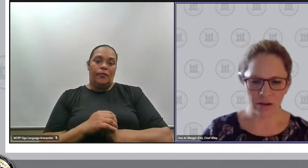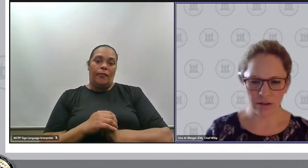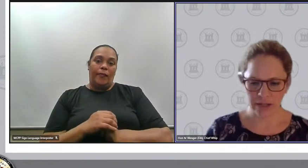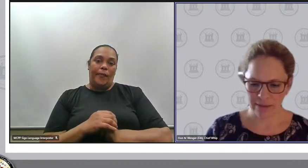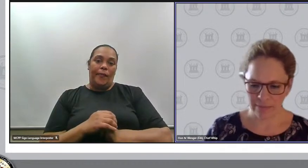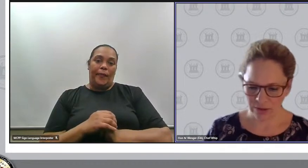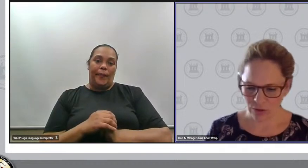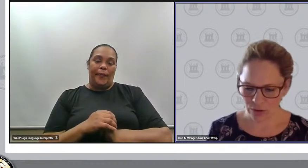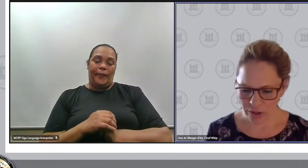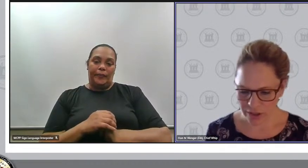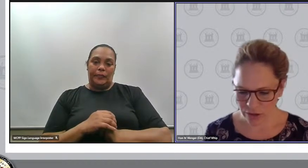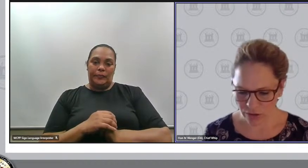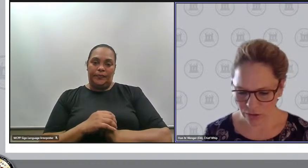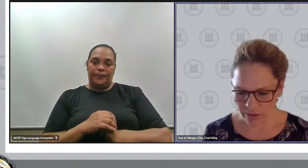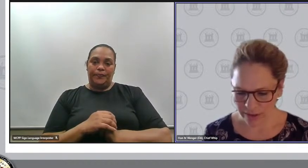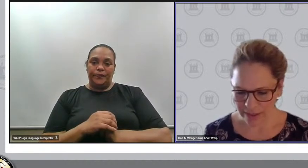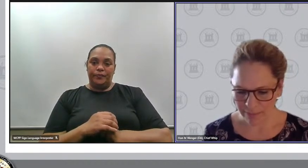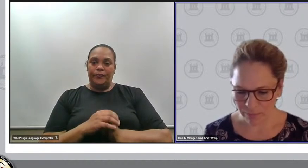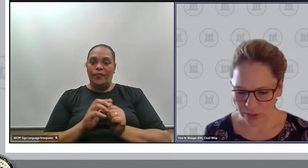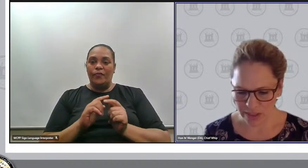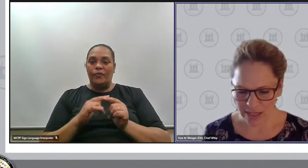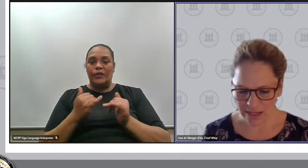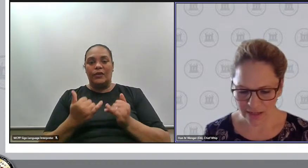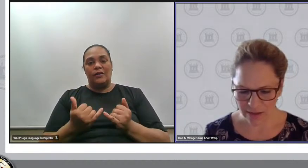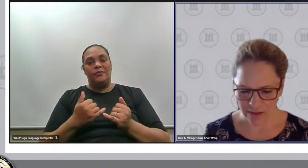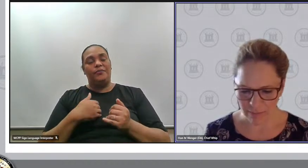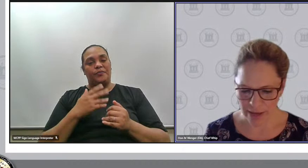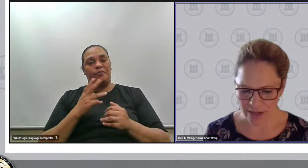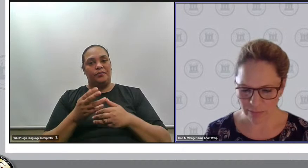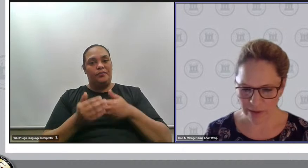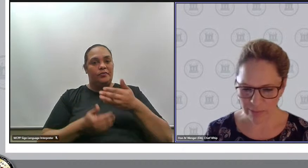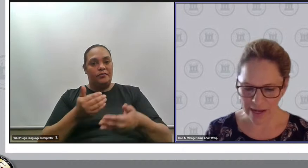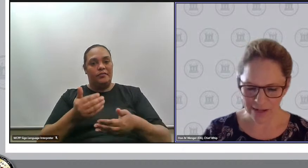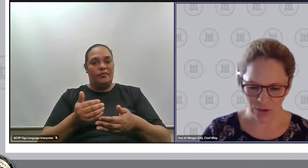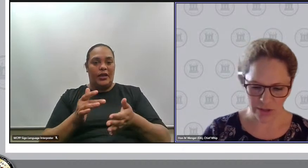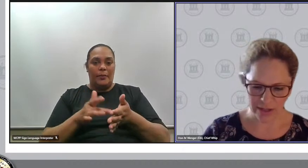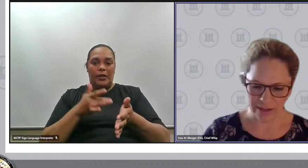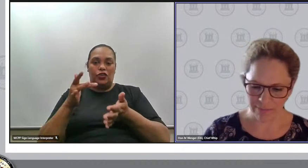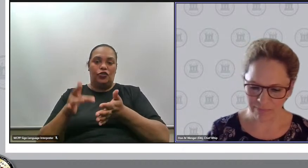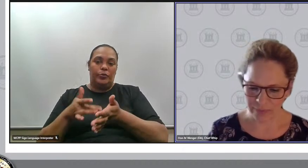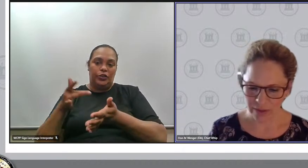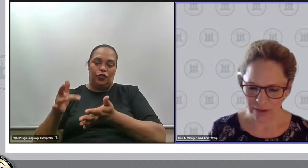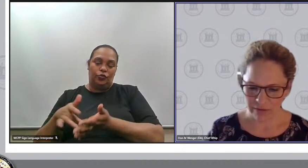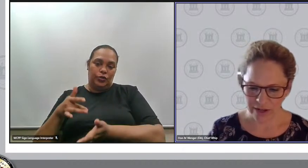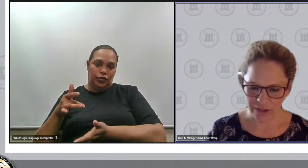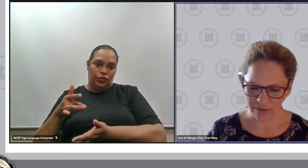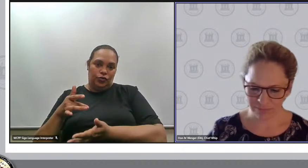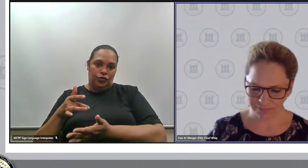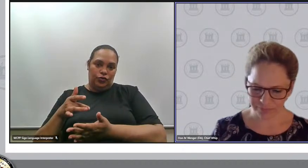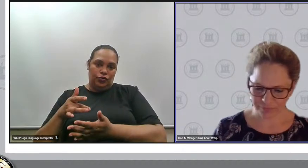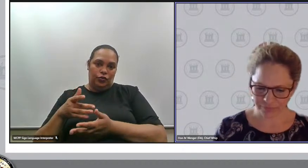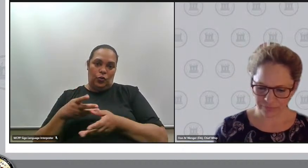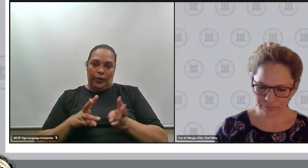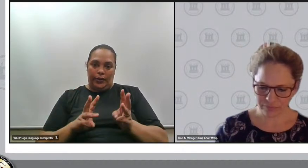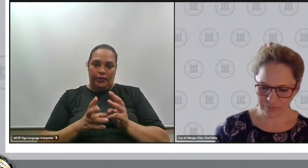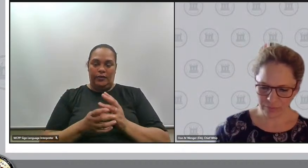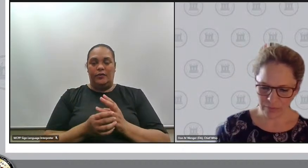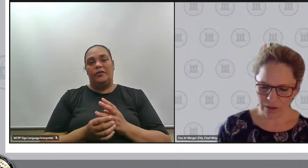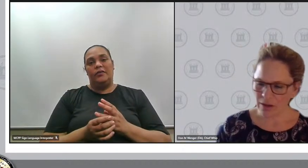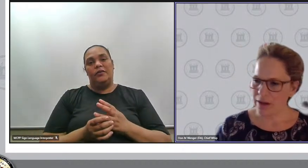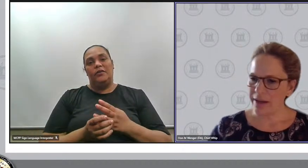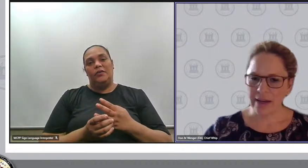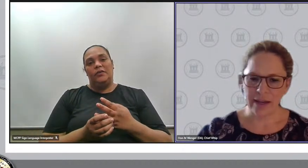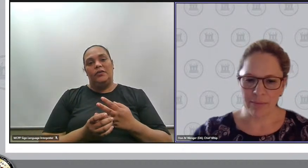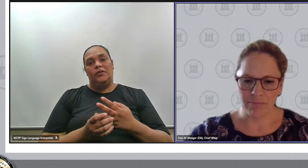We are, as usual, going to proceed in a page-by-page fashion.